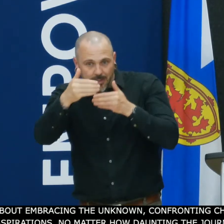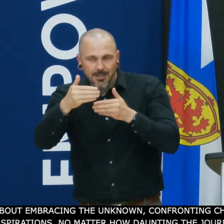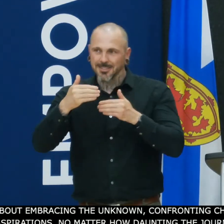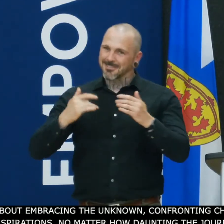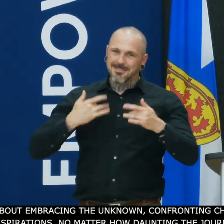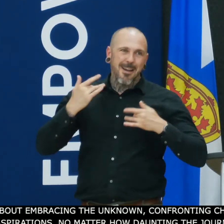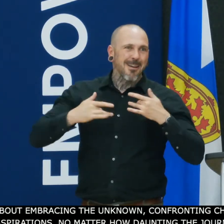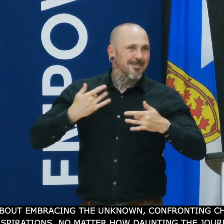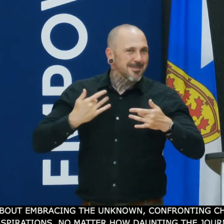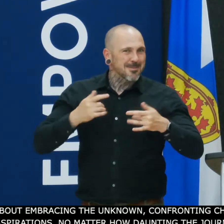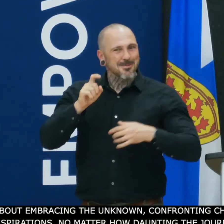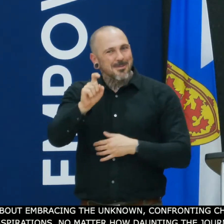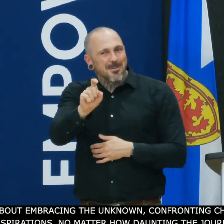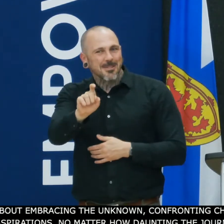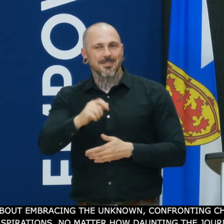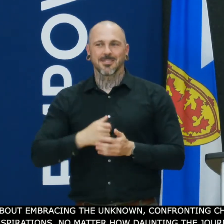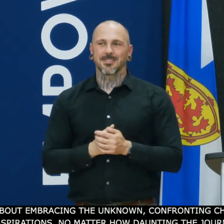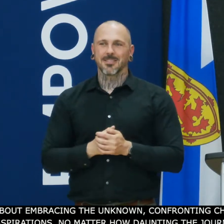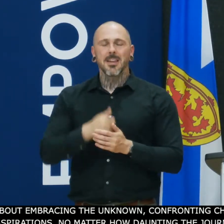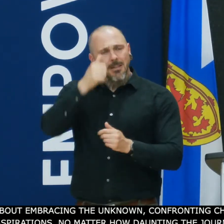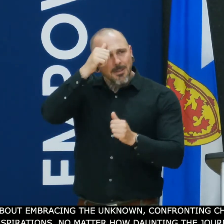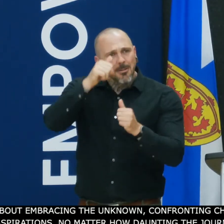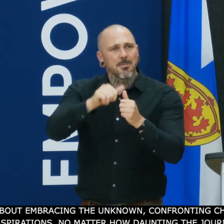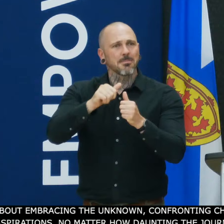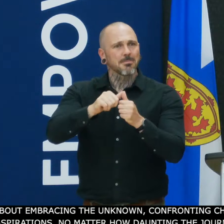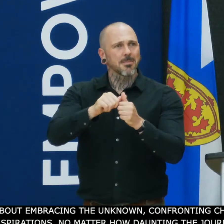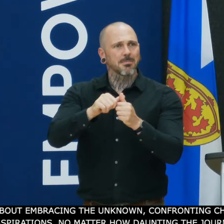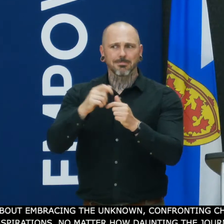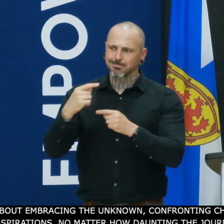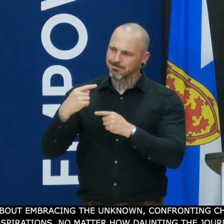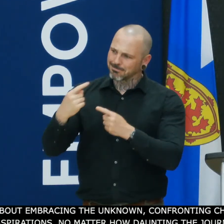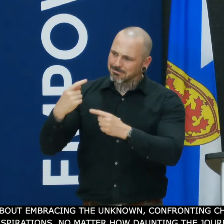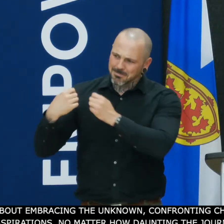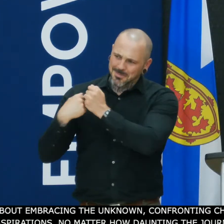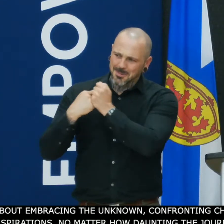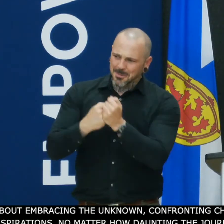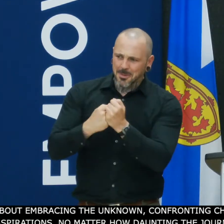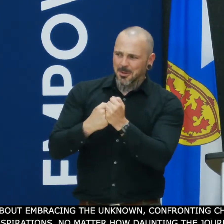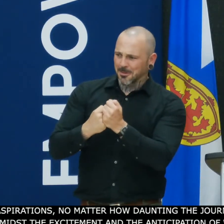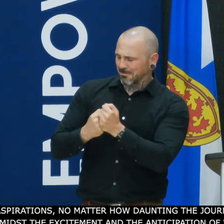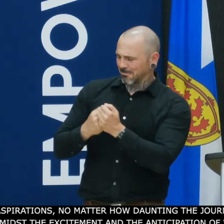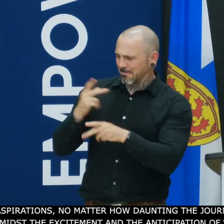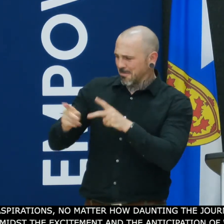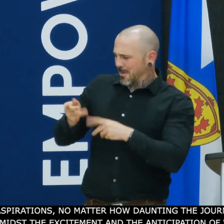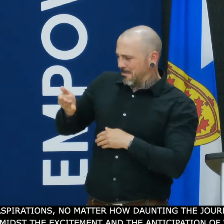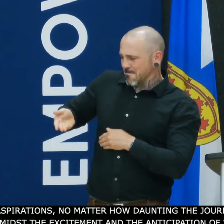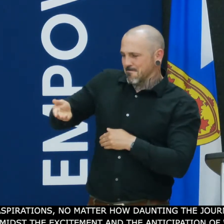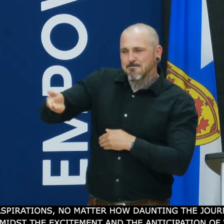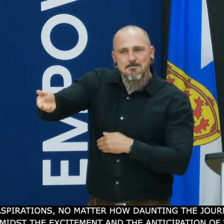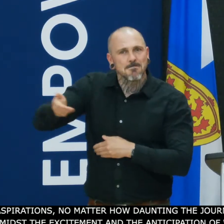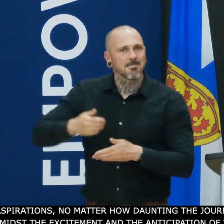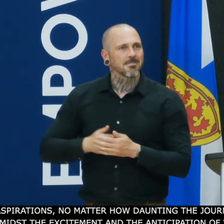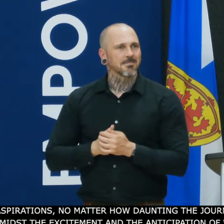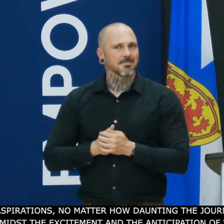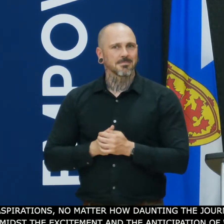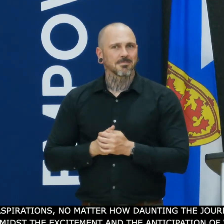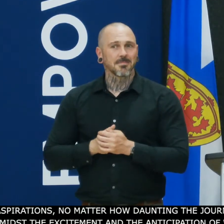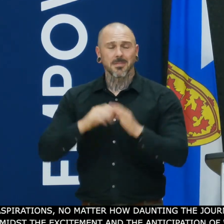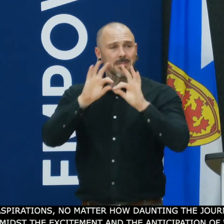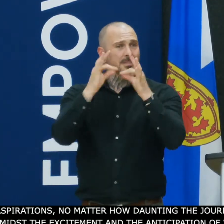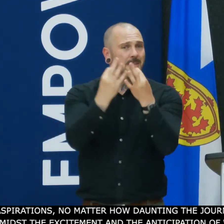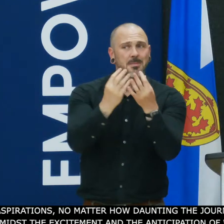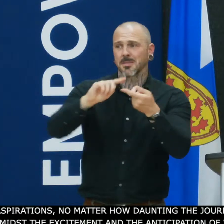let us not forget the unwavering support of those who have stood by us every step of the way. To our